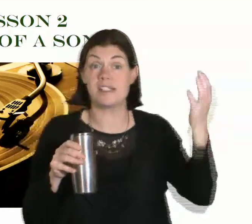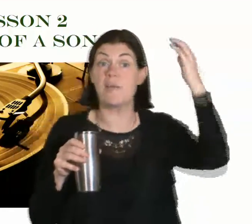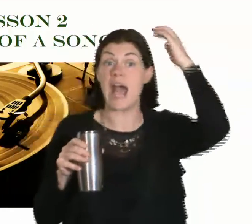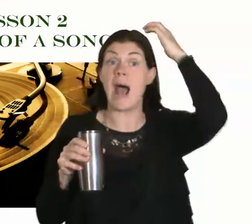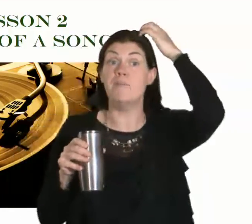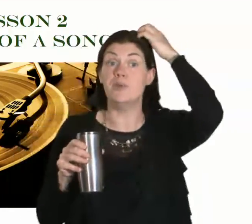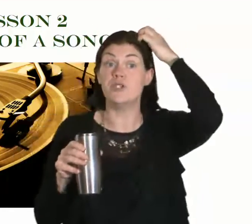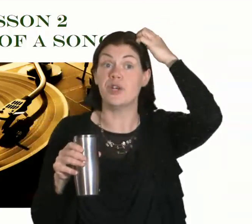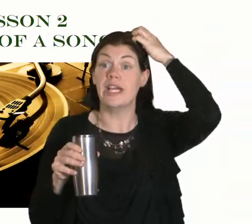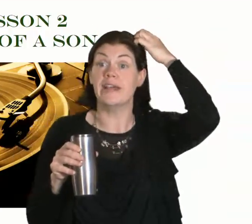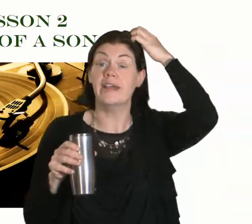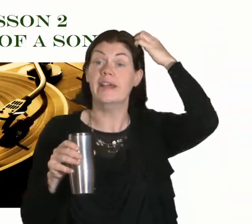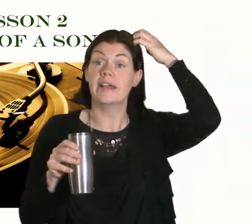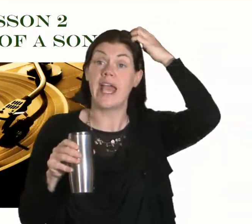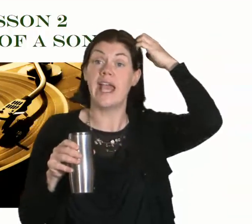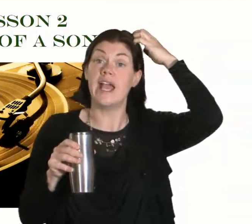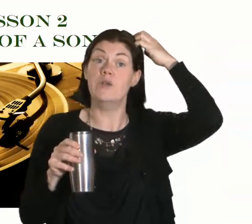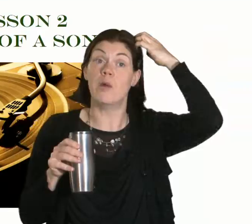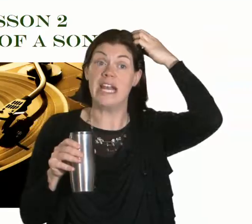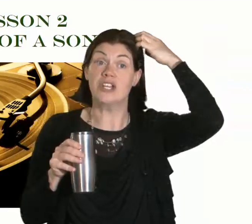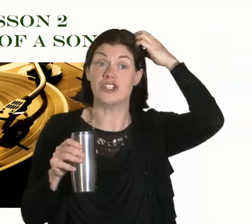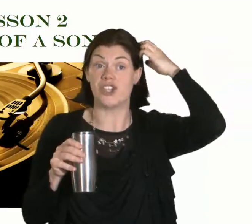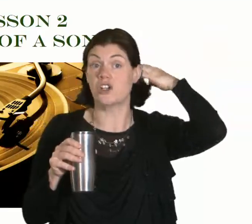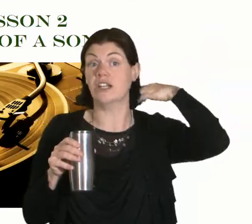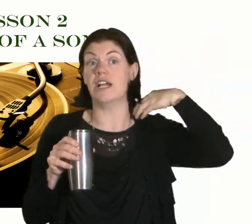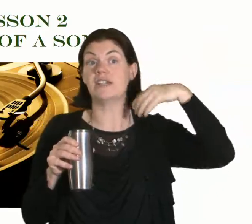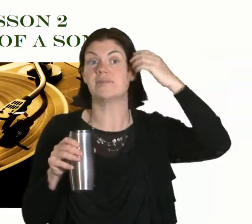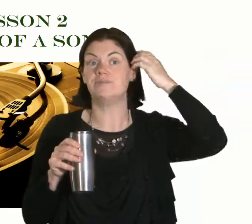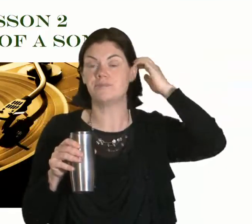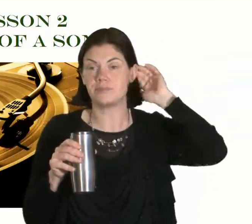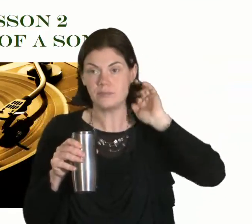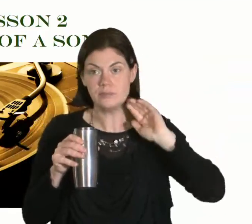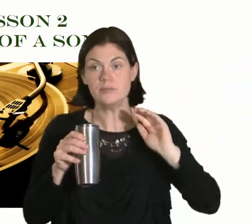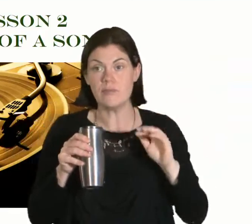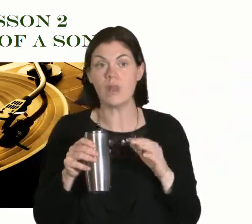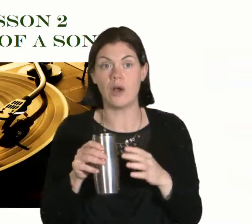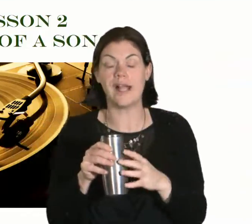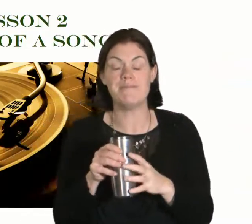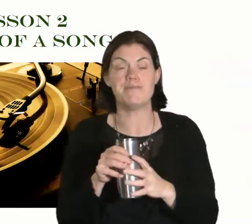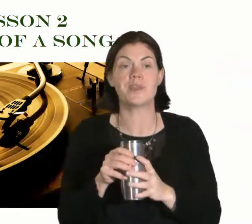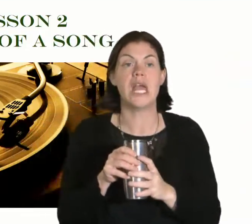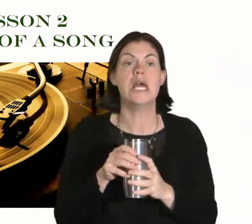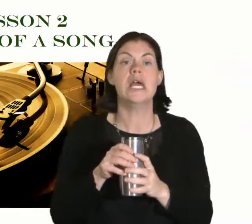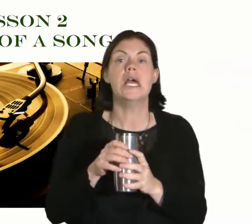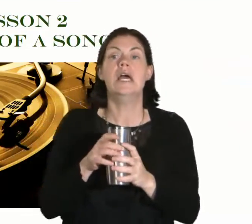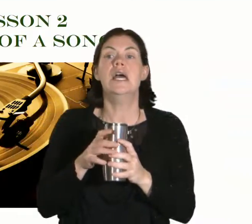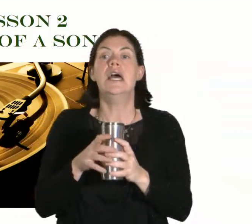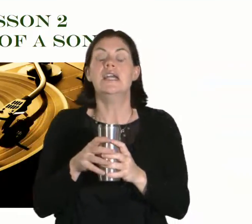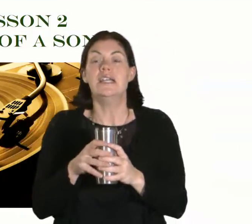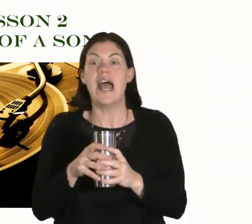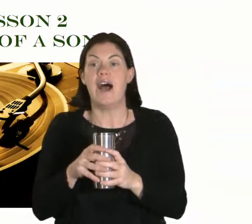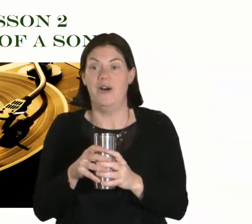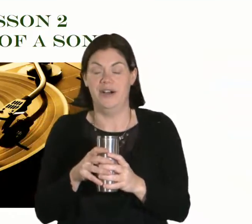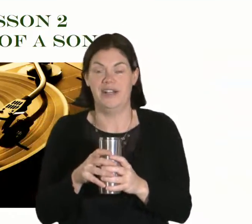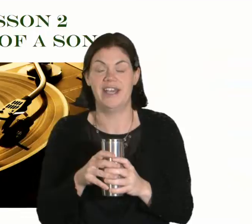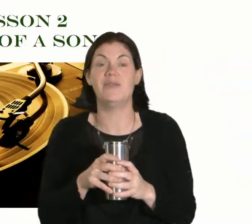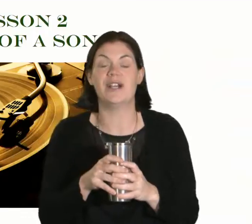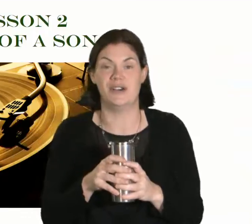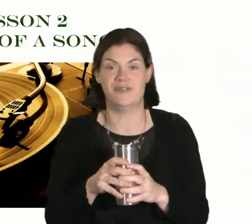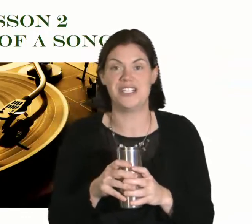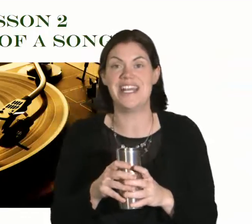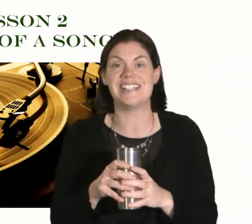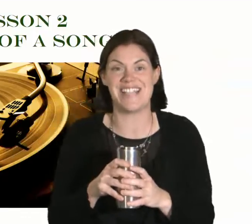work with someone at Boucherie, okay, and writing your song lyrics, all right? Now,